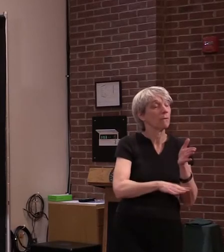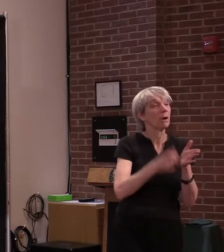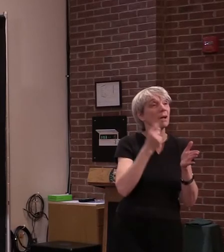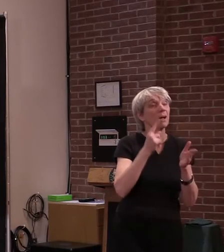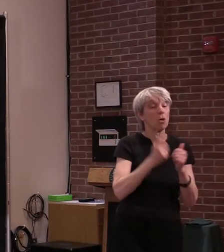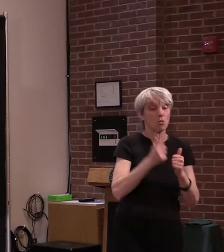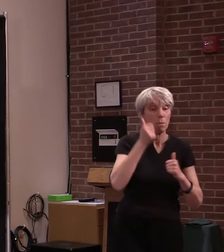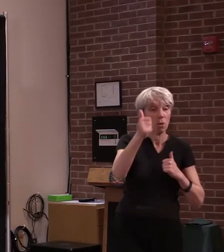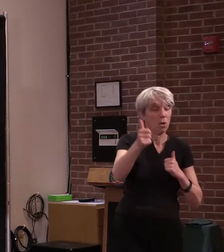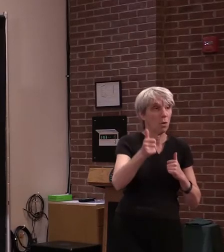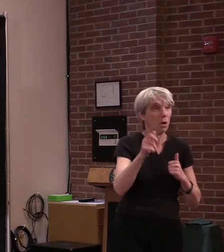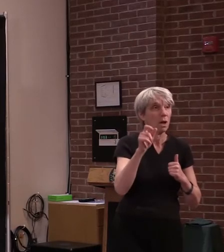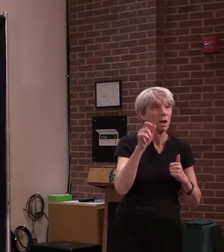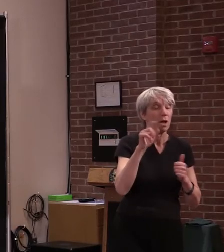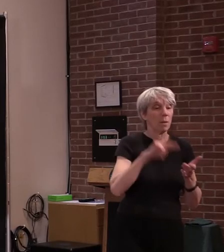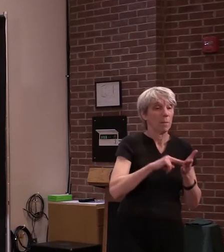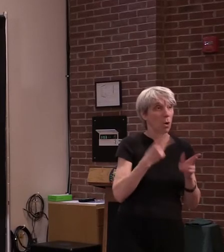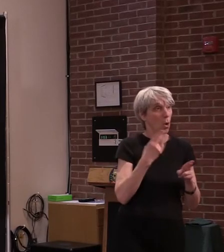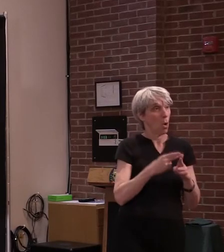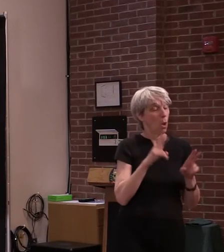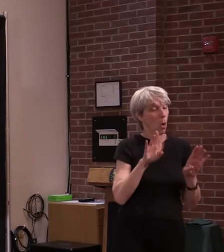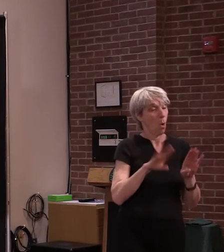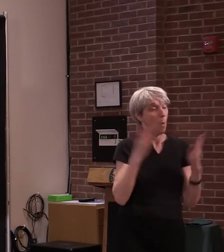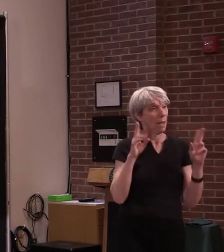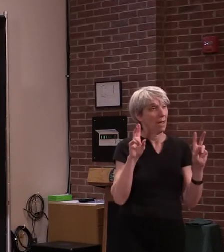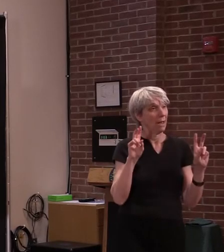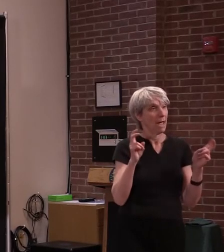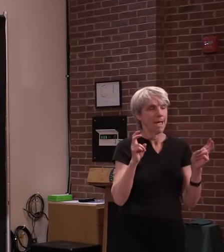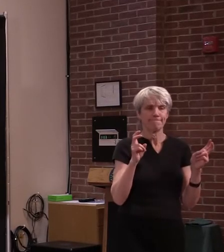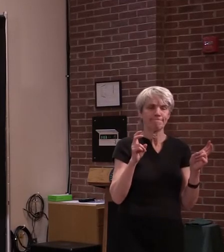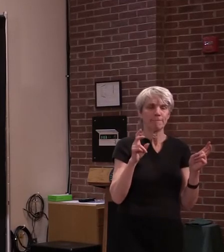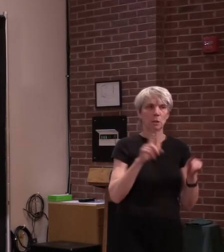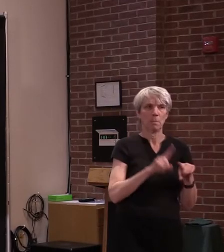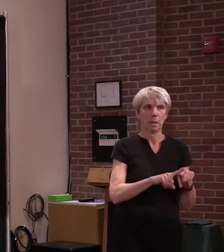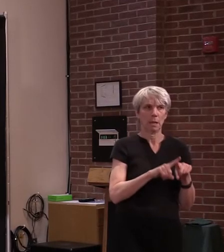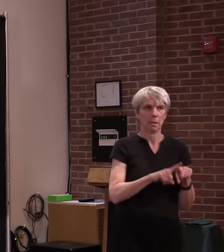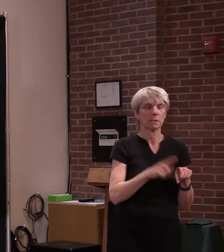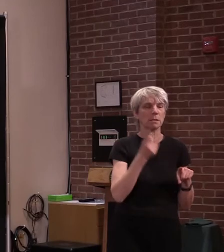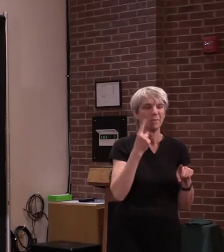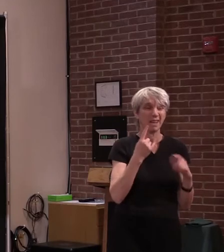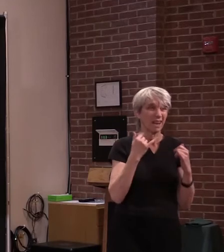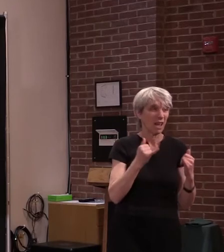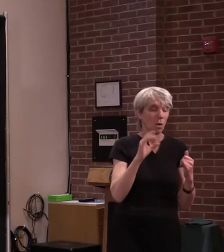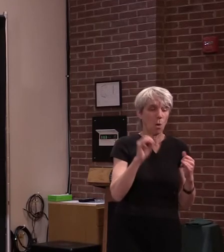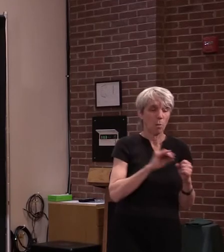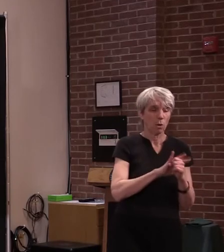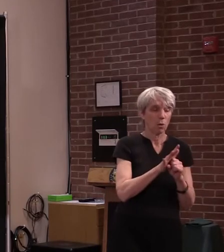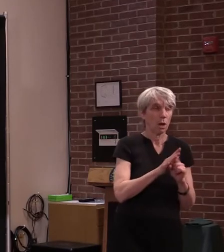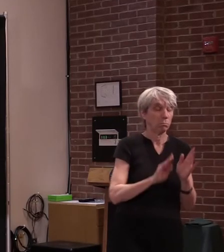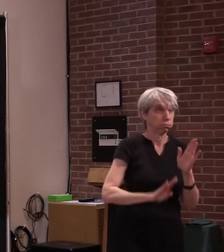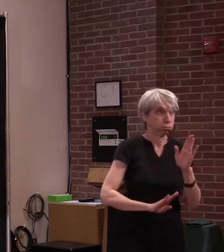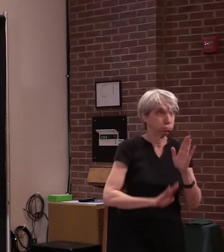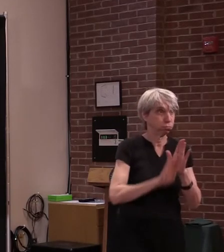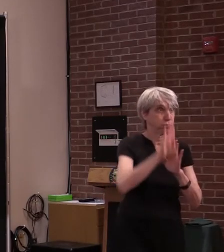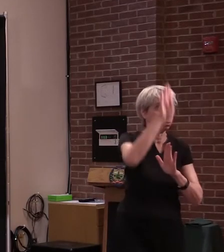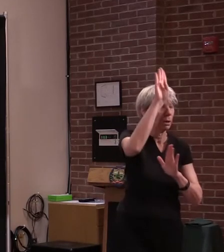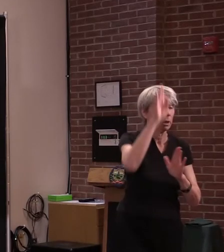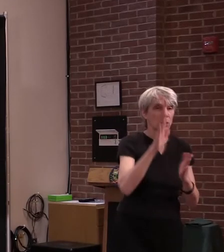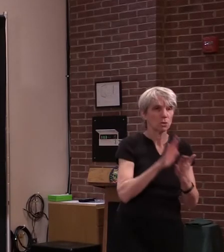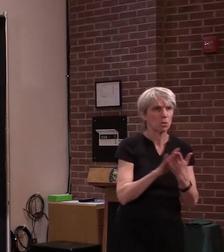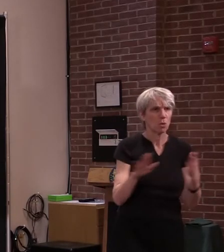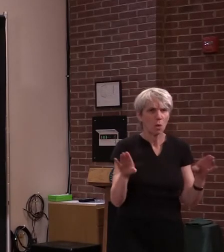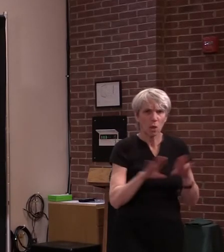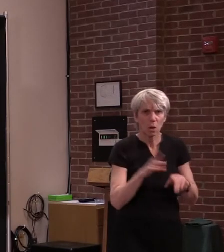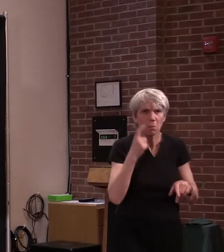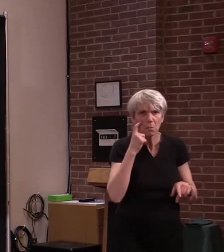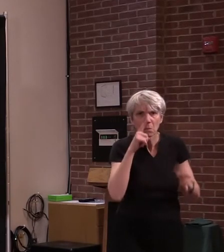count towards being schools being open, but we have identified a need, particularly in the Omicron surge, to have a better understanding of school closure. So